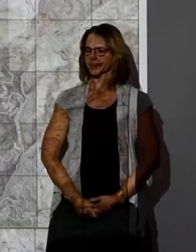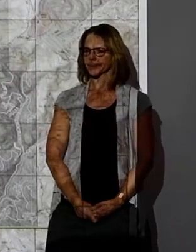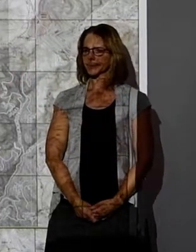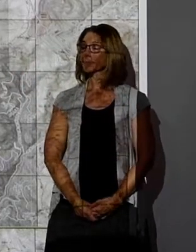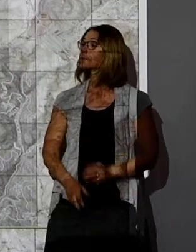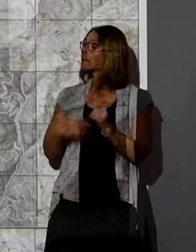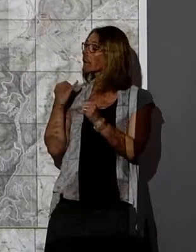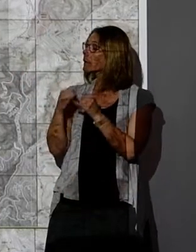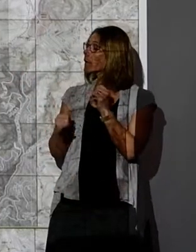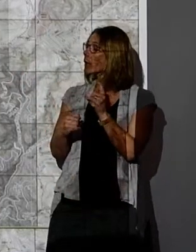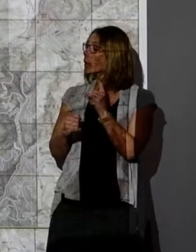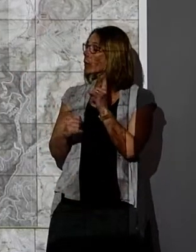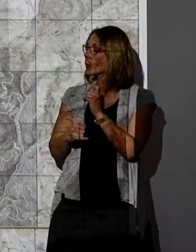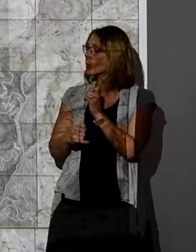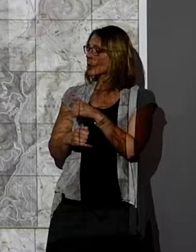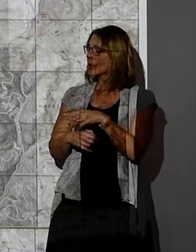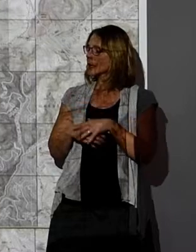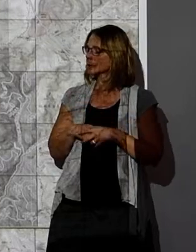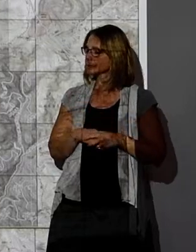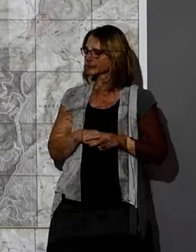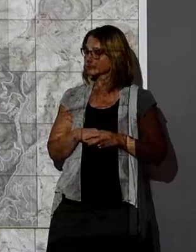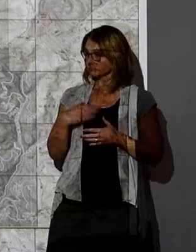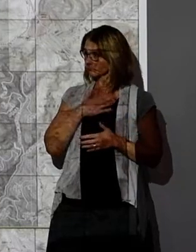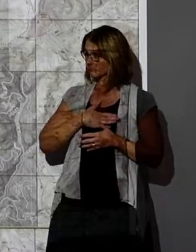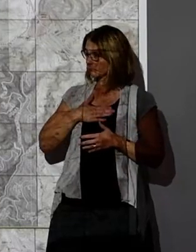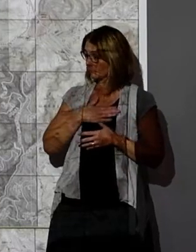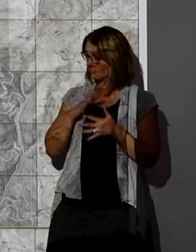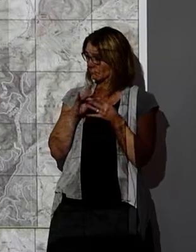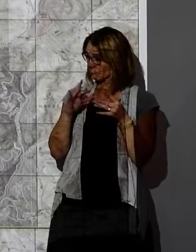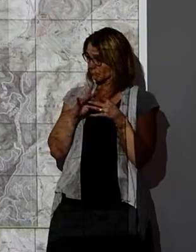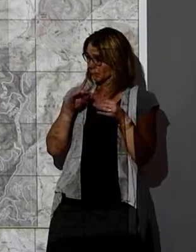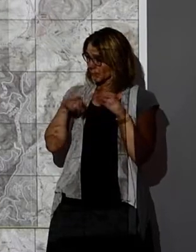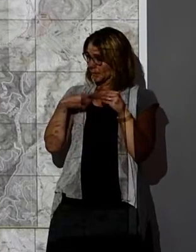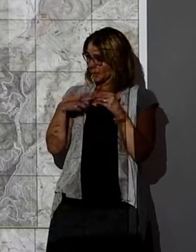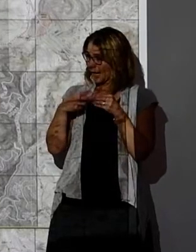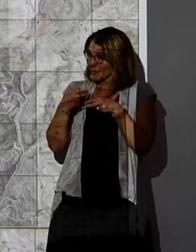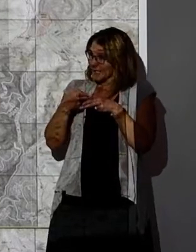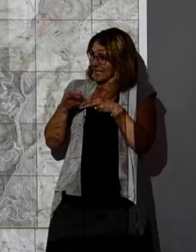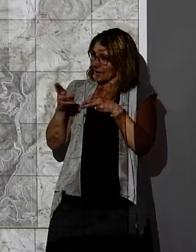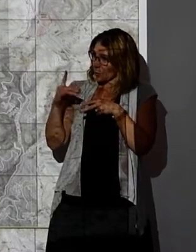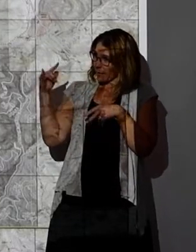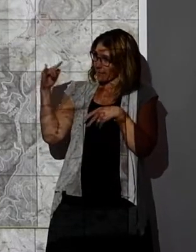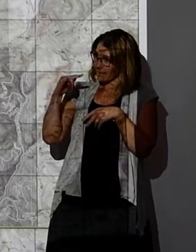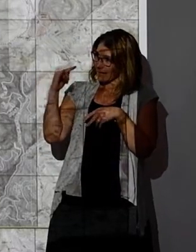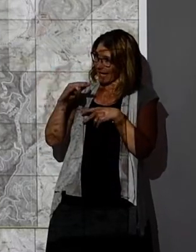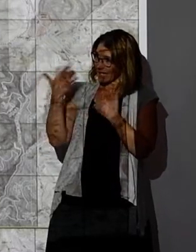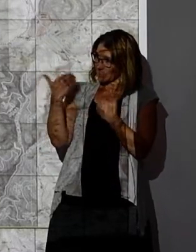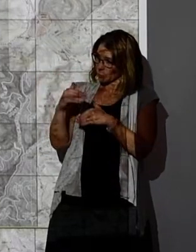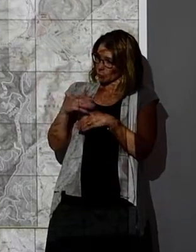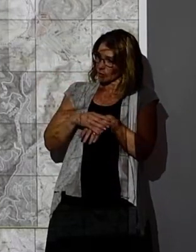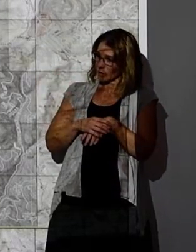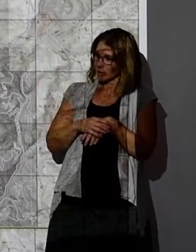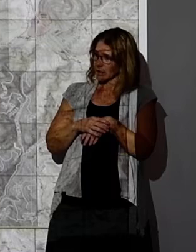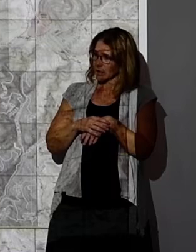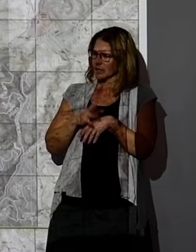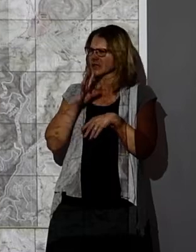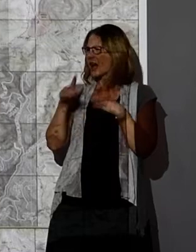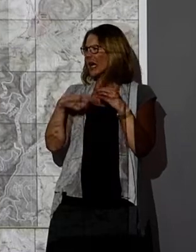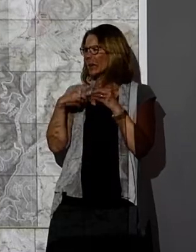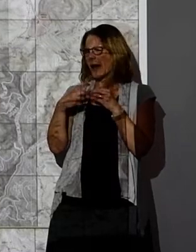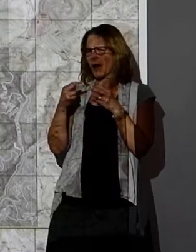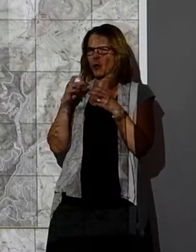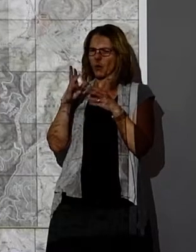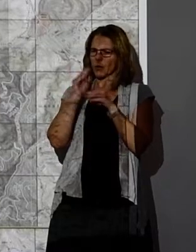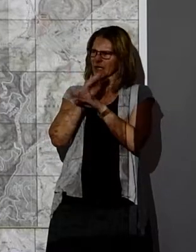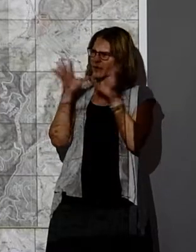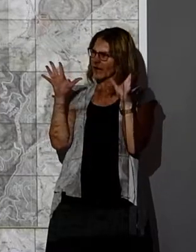Last question, could you please talk about the temporary flight restriction and just specify or clarify